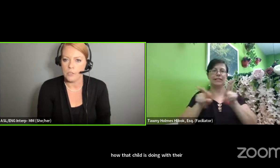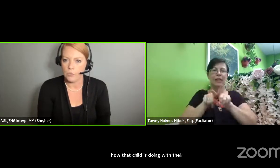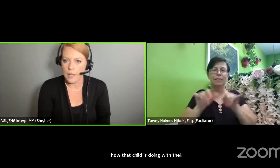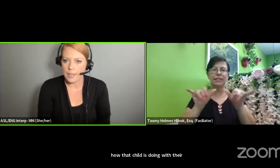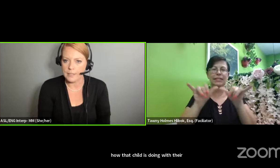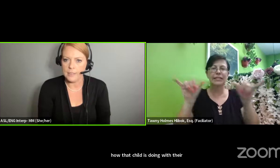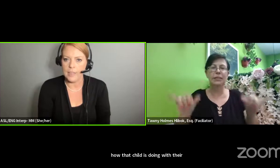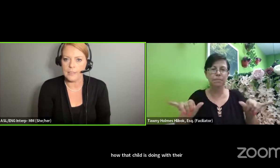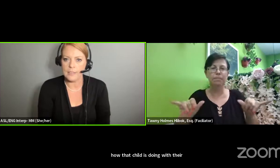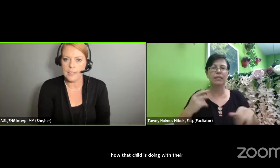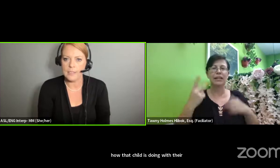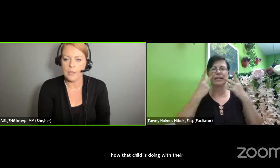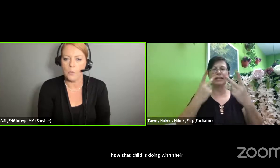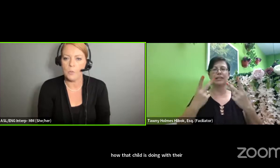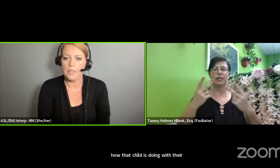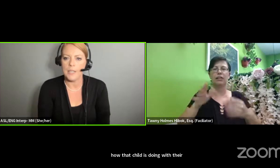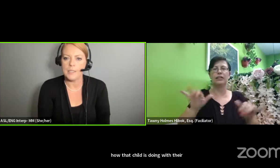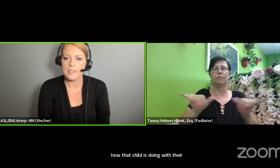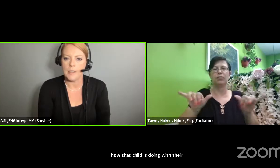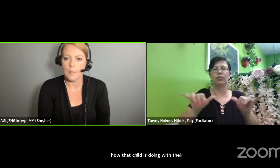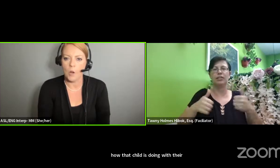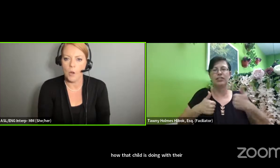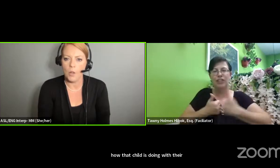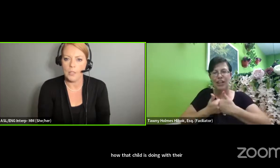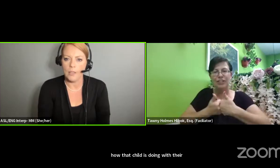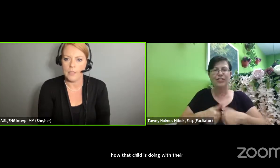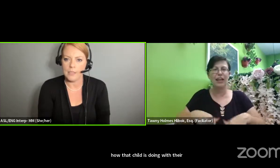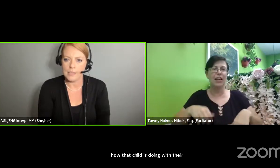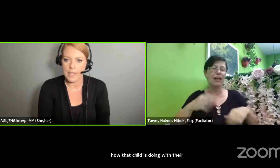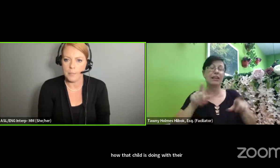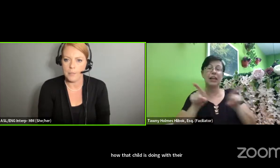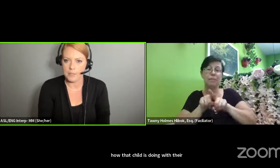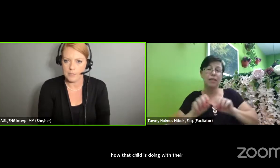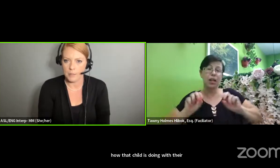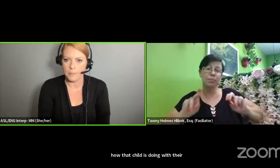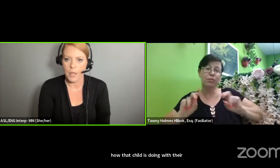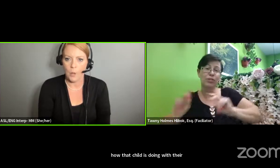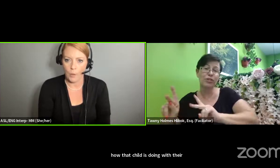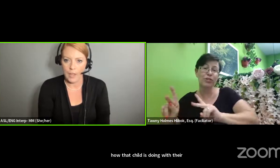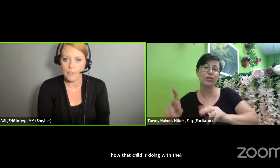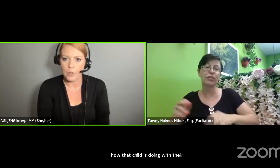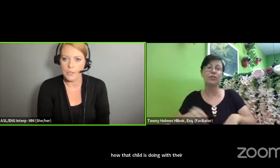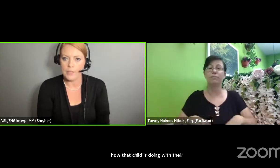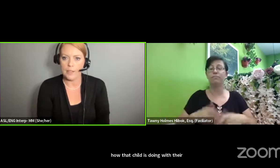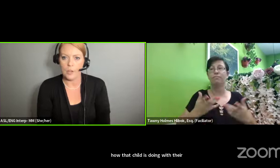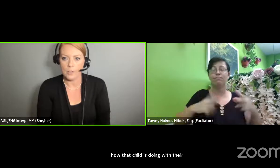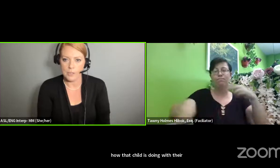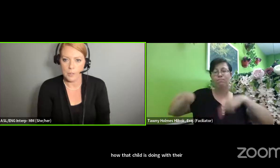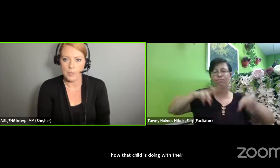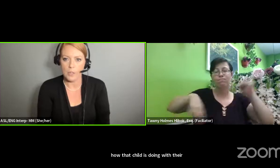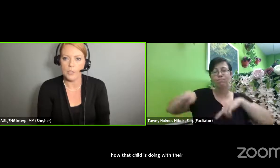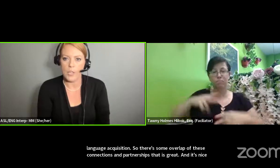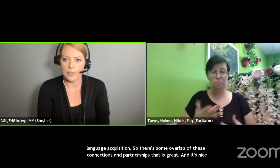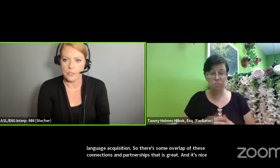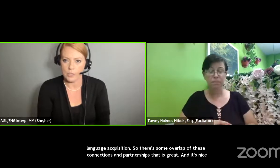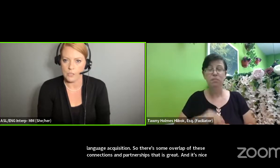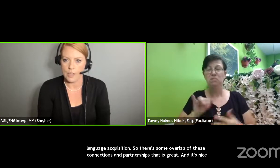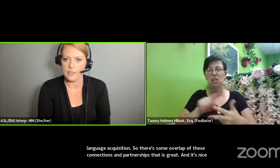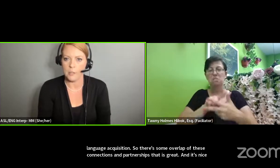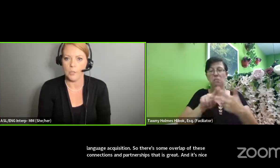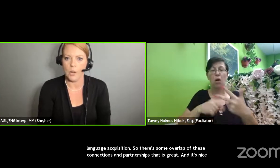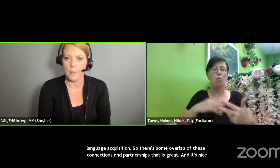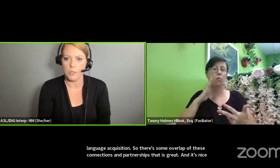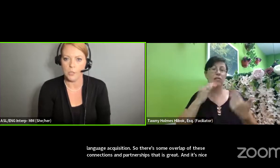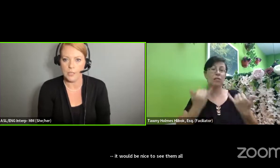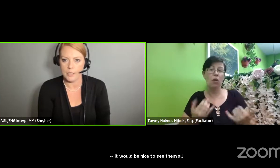that is great, and it would be nice to see them all in the same system. We have noticed that there are similar challenges